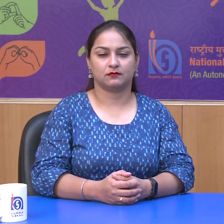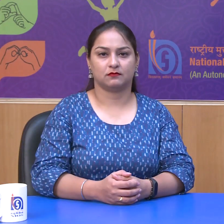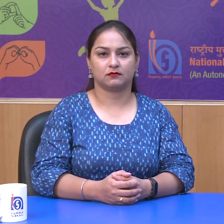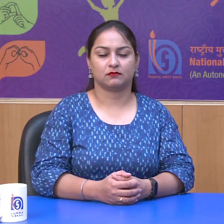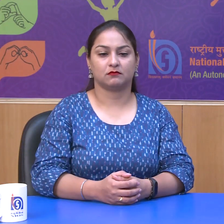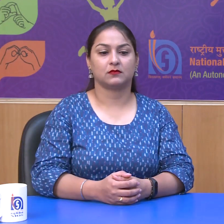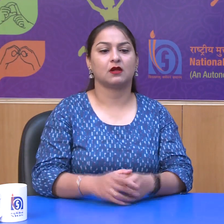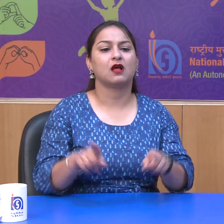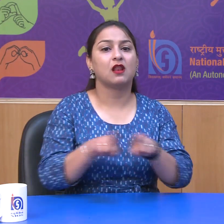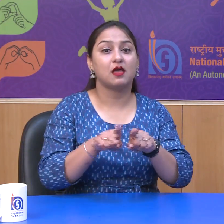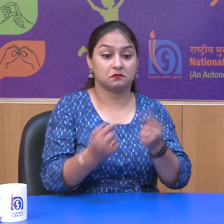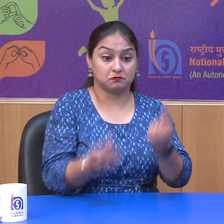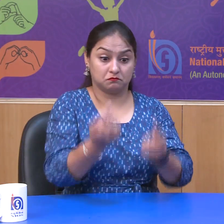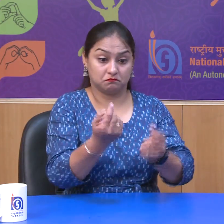fertile soil,